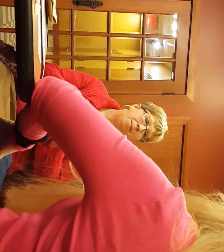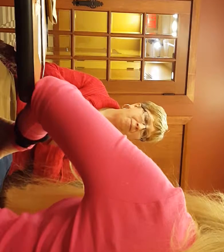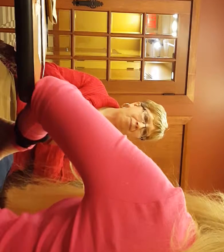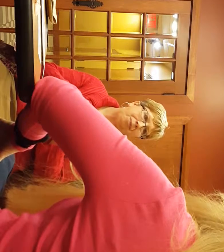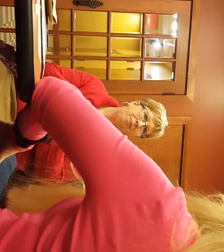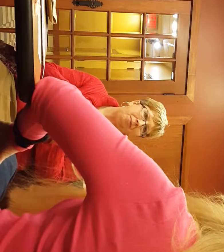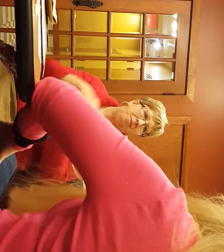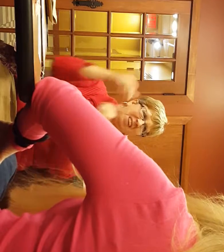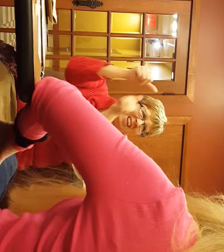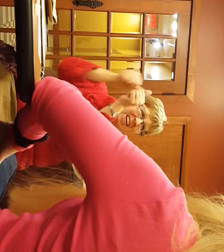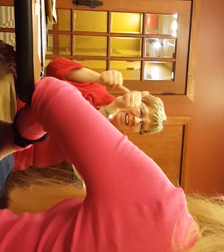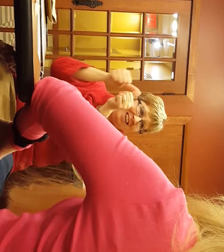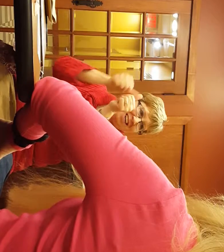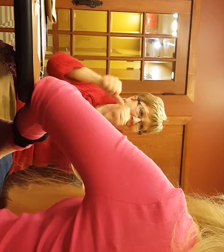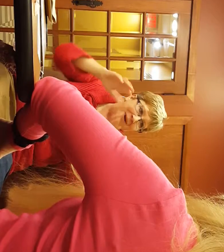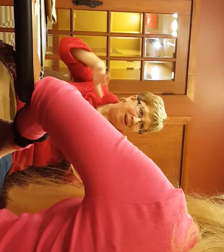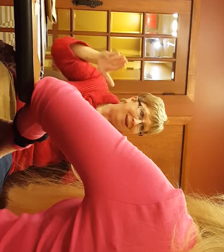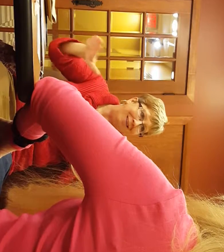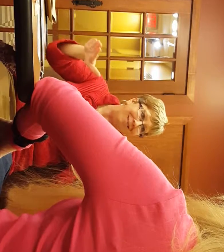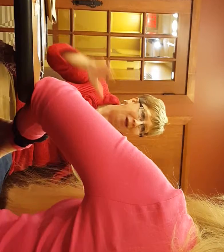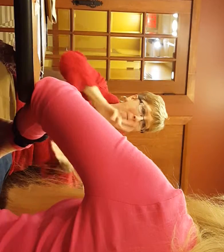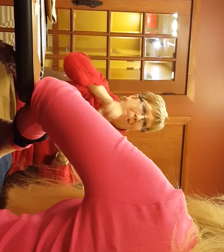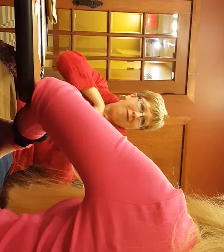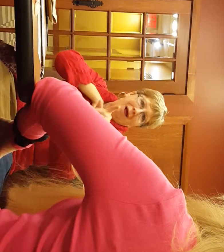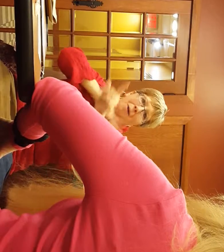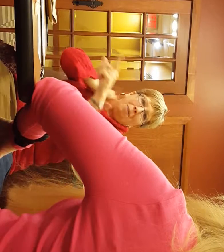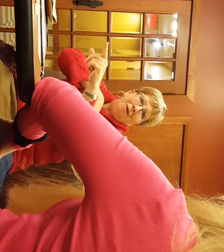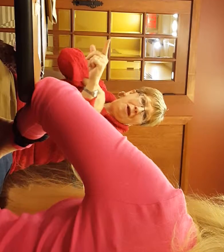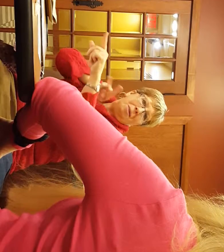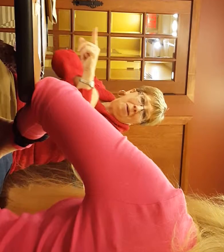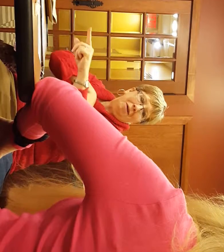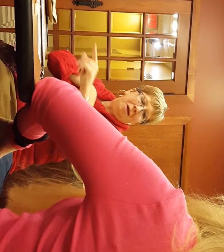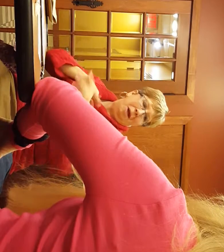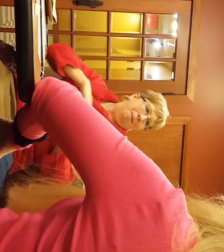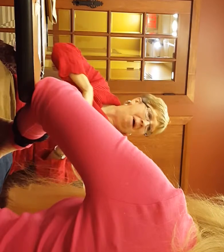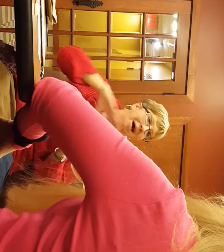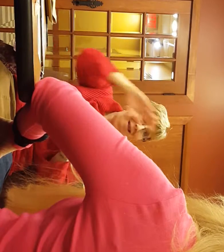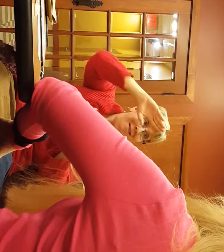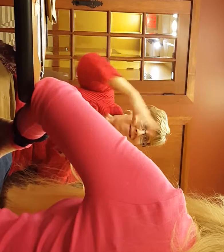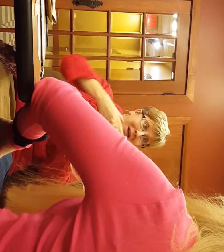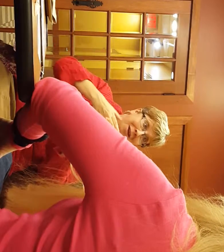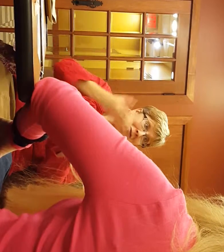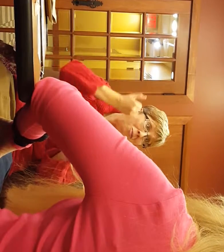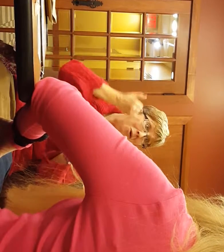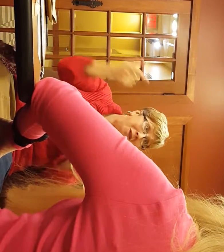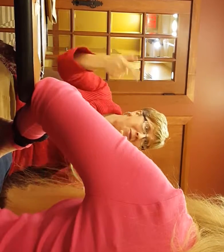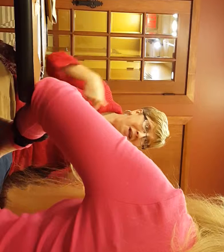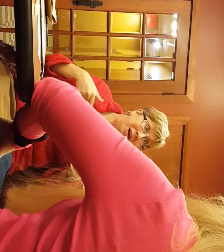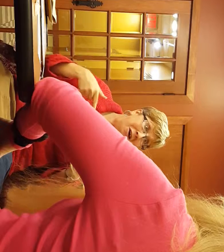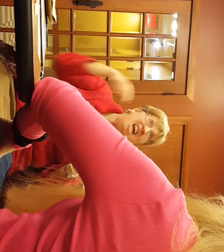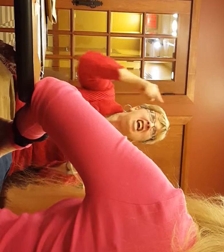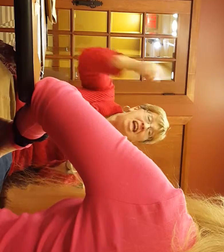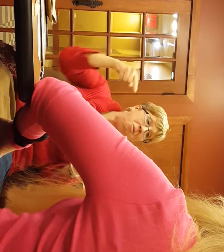have their own personality, and my son, if he were here, he'd be trying to teach the class. And he's just really